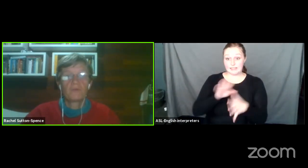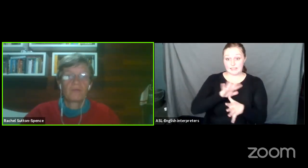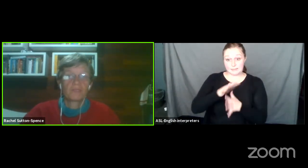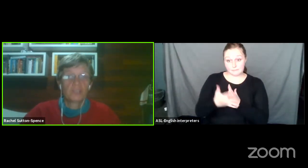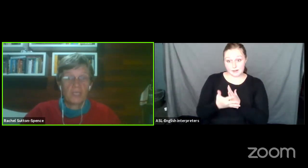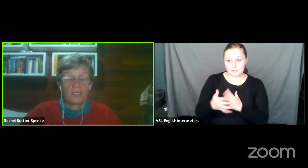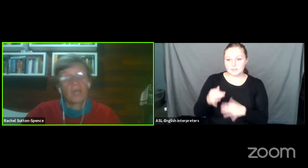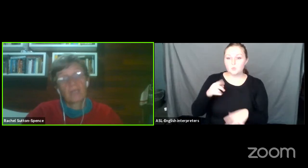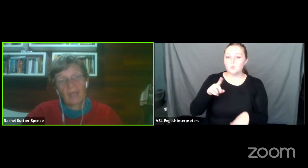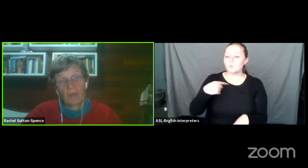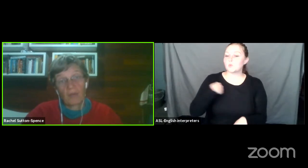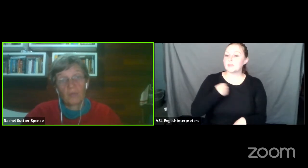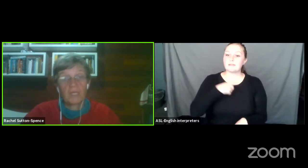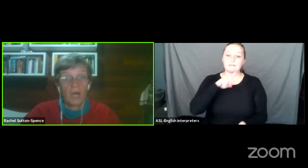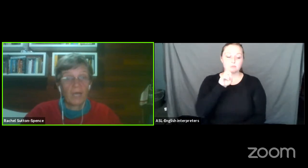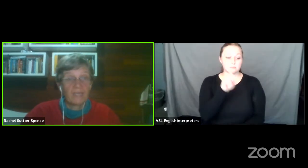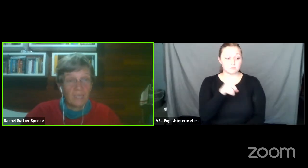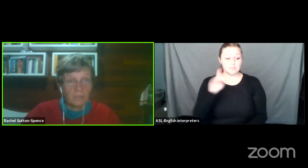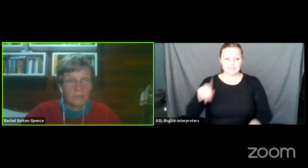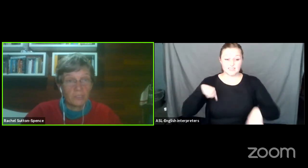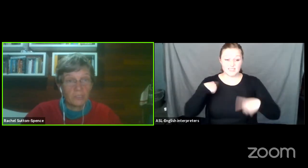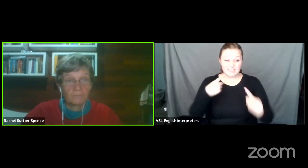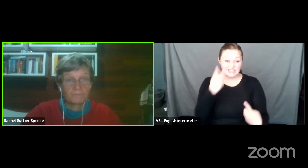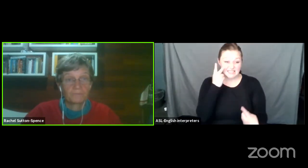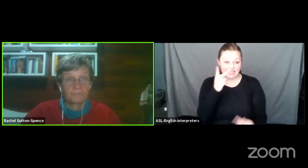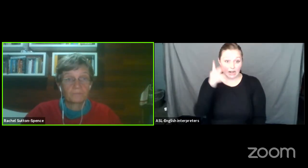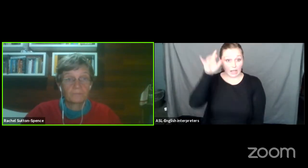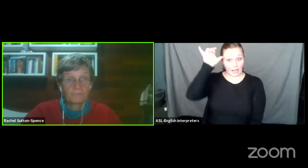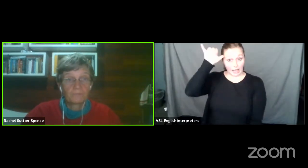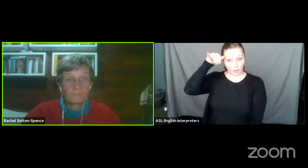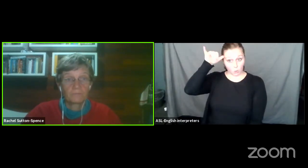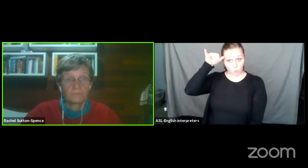have you ever seen a cow in high heels?